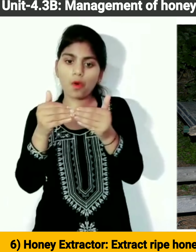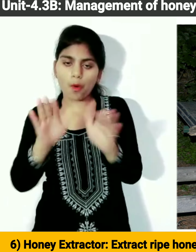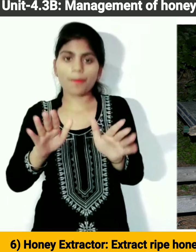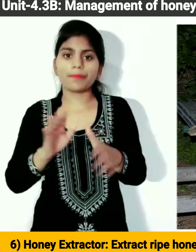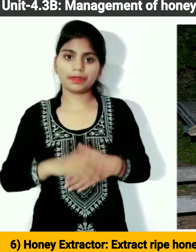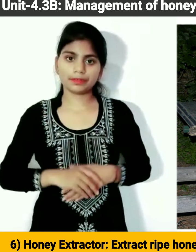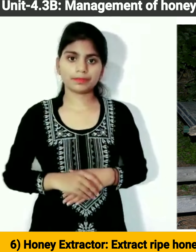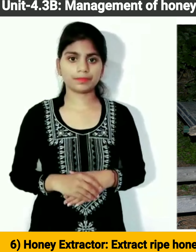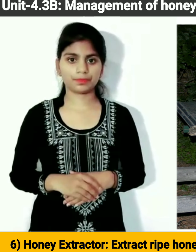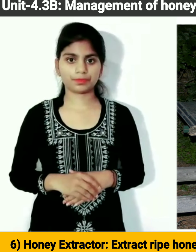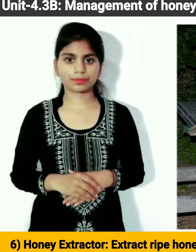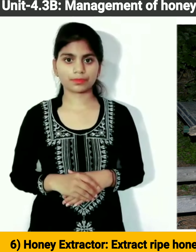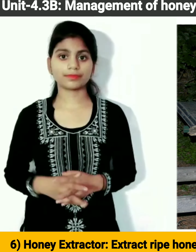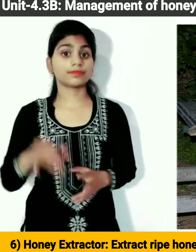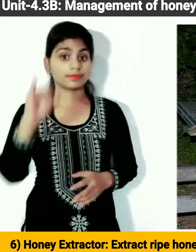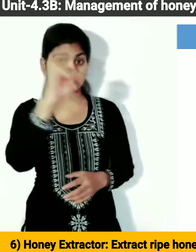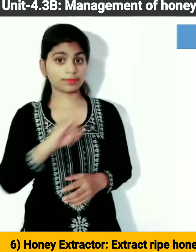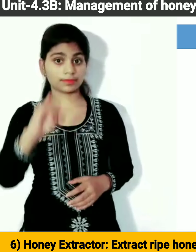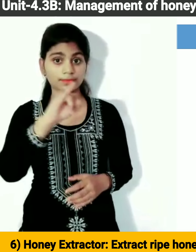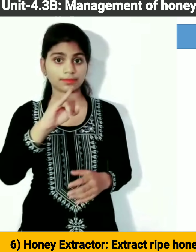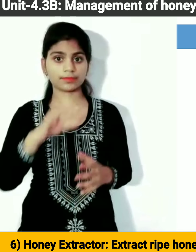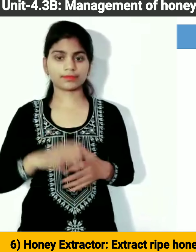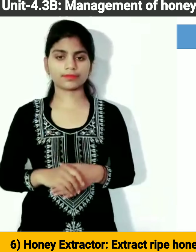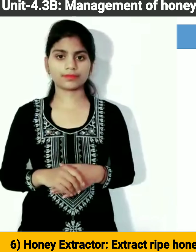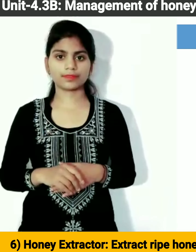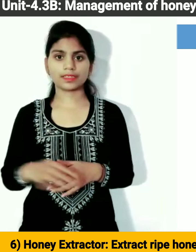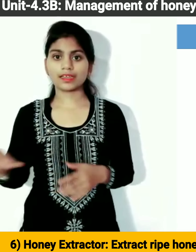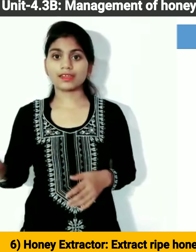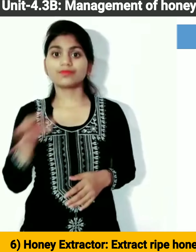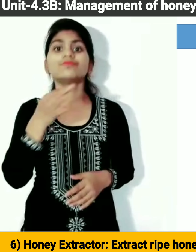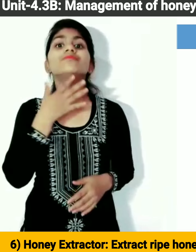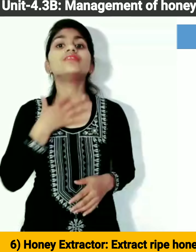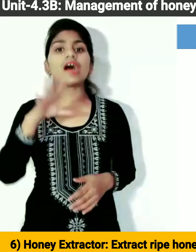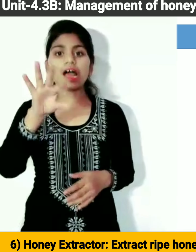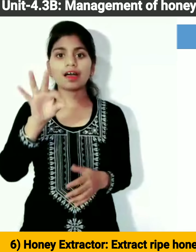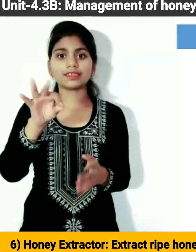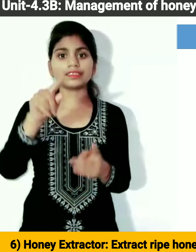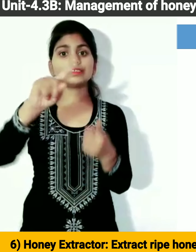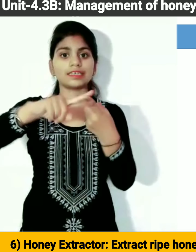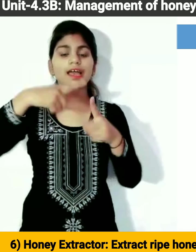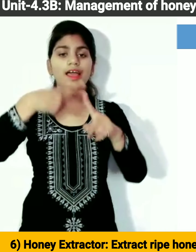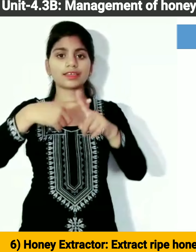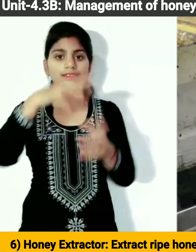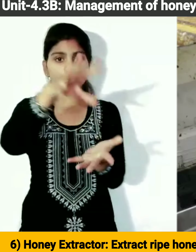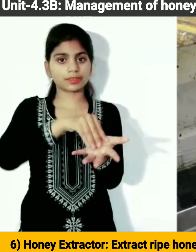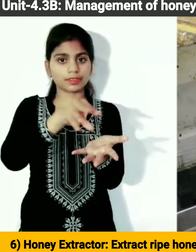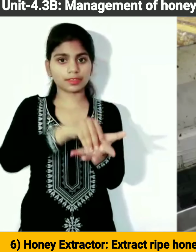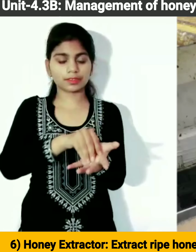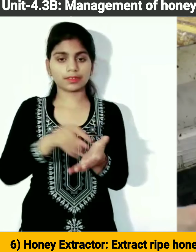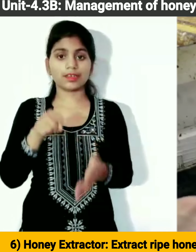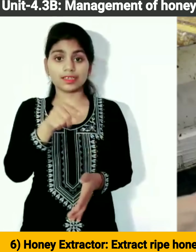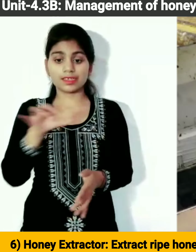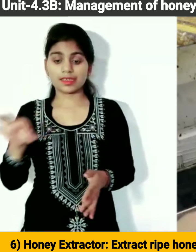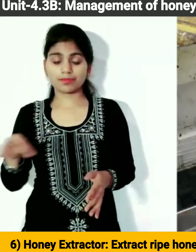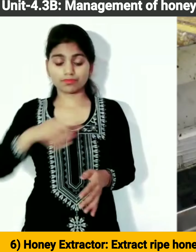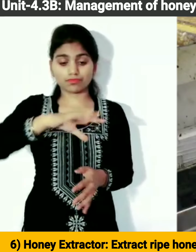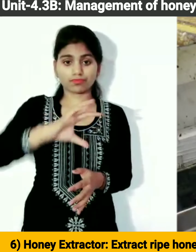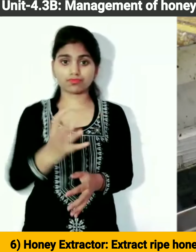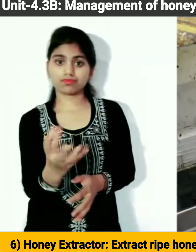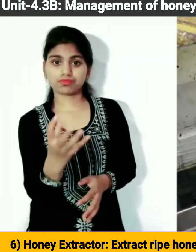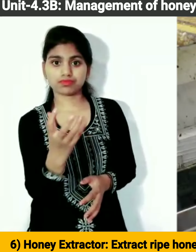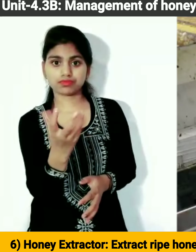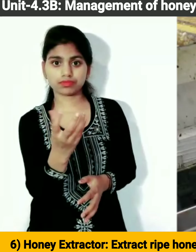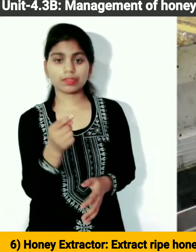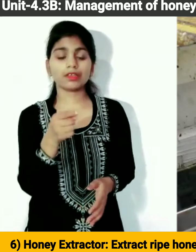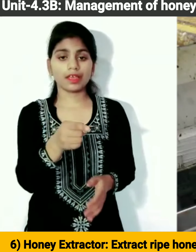Number 6. Honey extractor. Extract ripe honey as per methodology